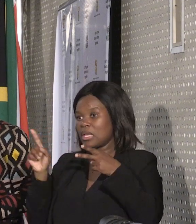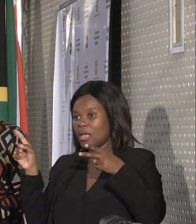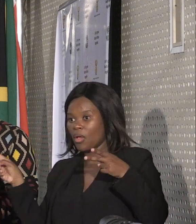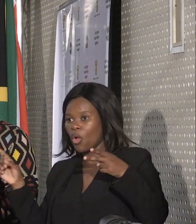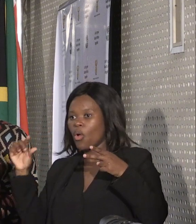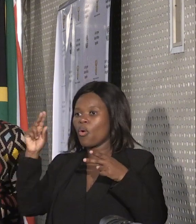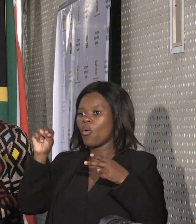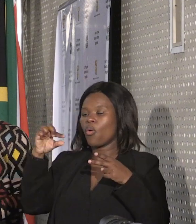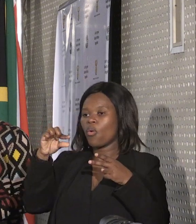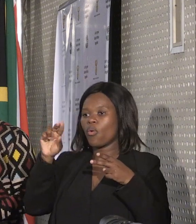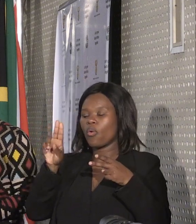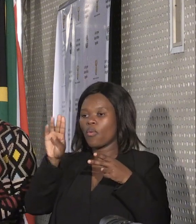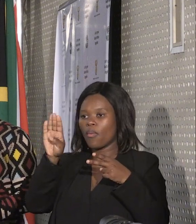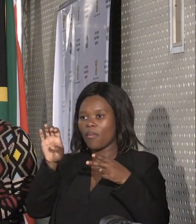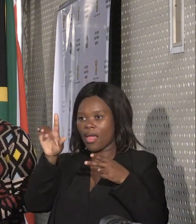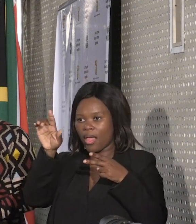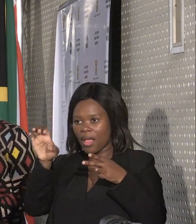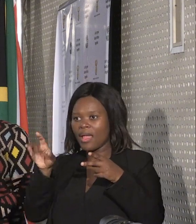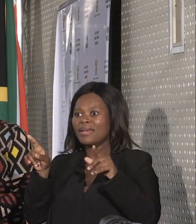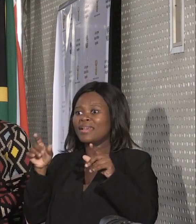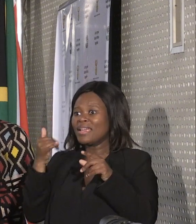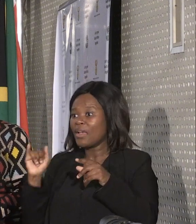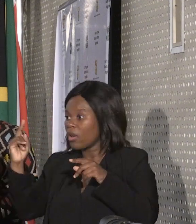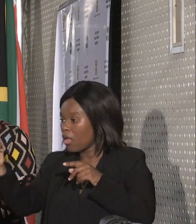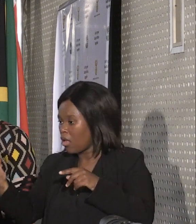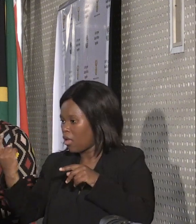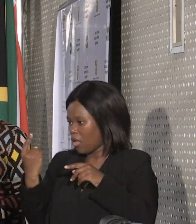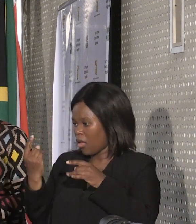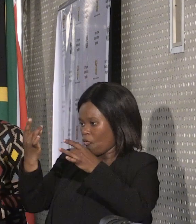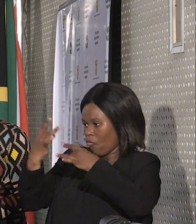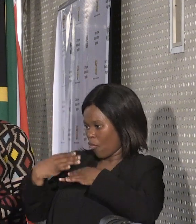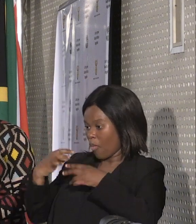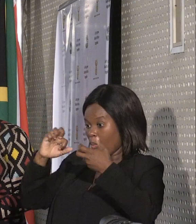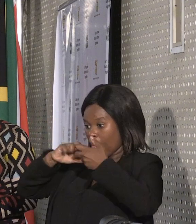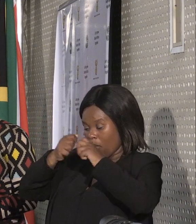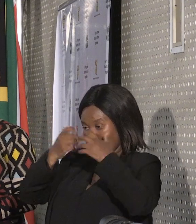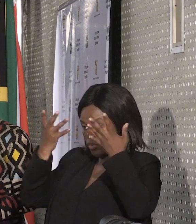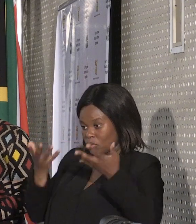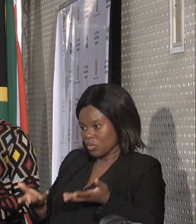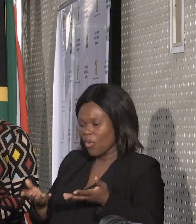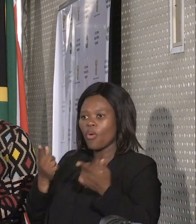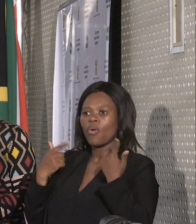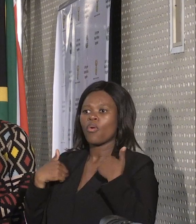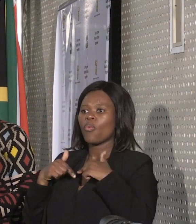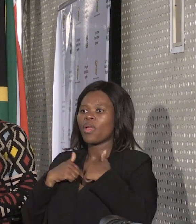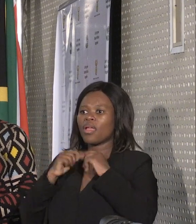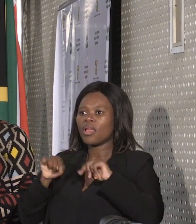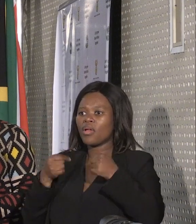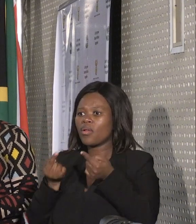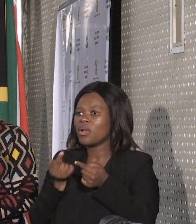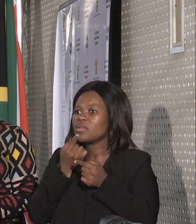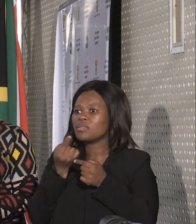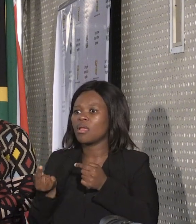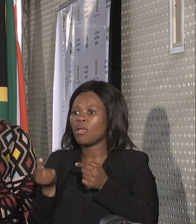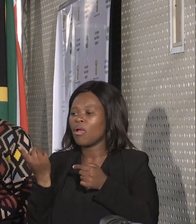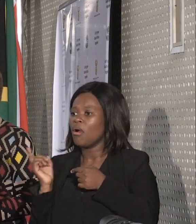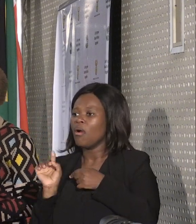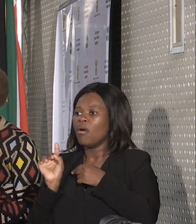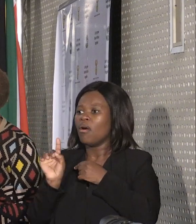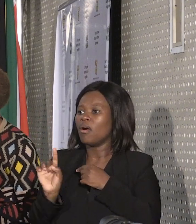as ministers ukuthi mabeza kithi bazositshena ukuthi nansi iproblem, asikwazi ukuthi size